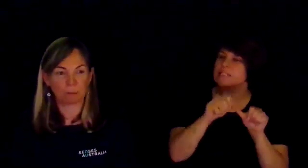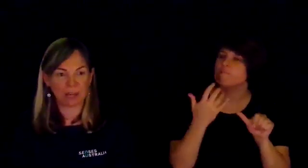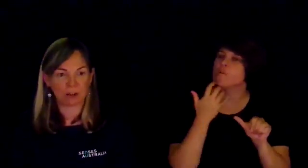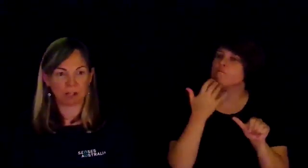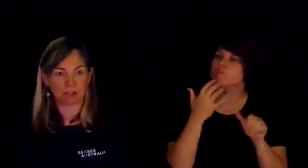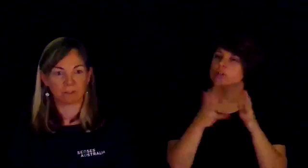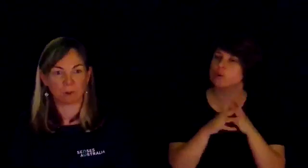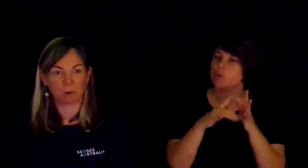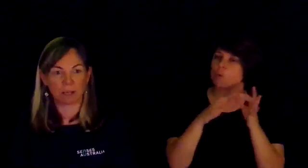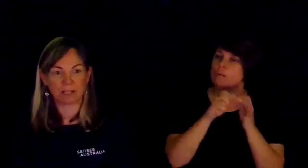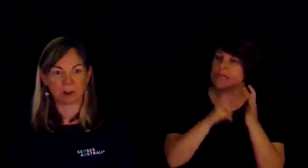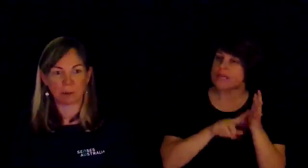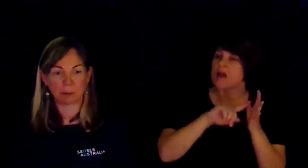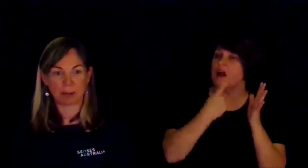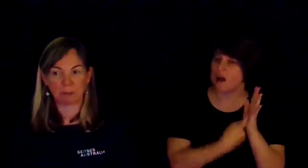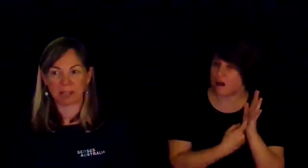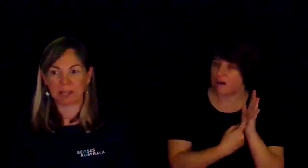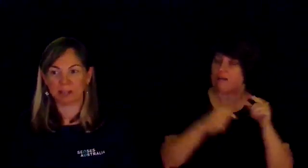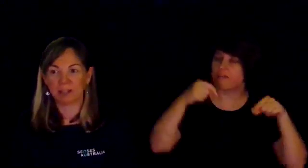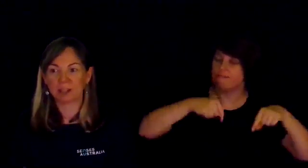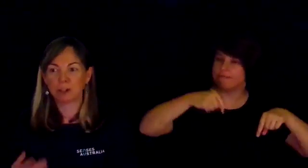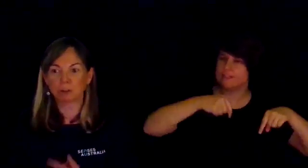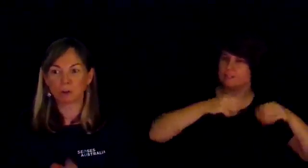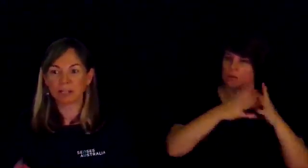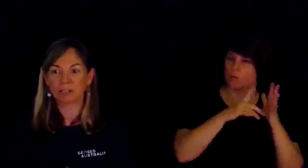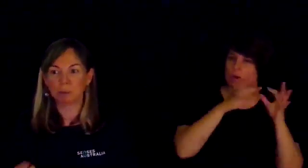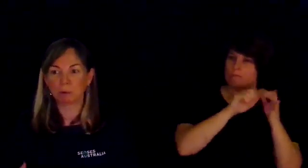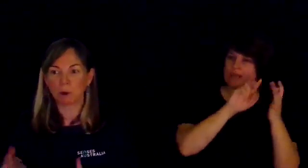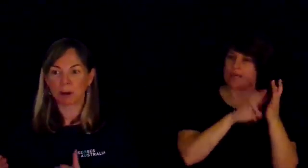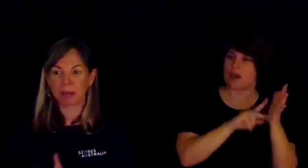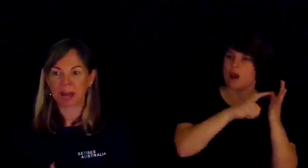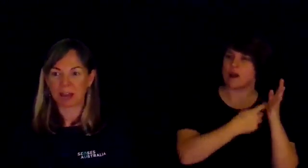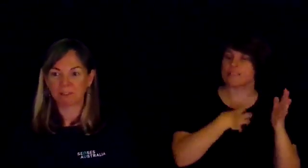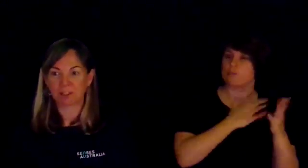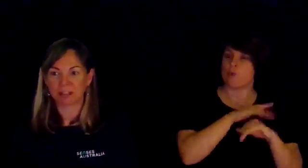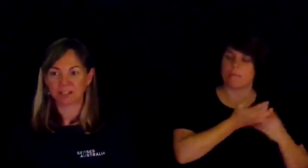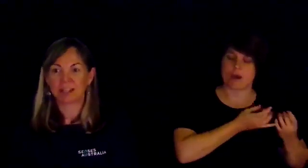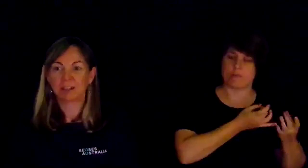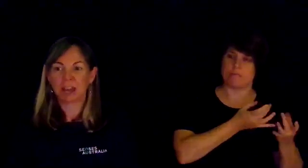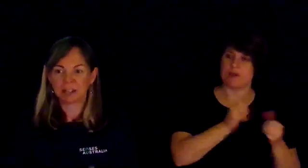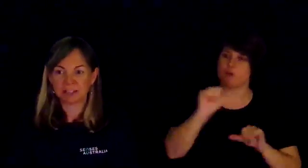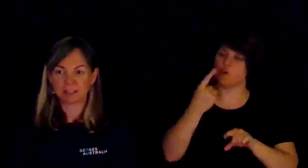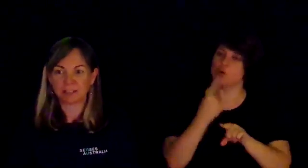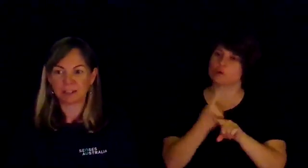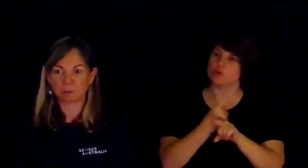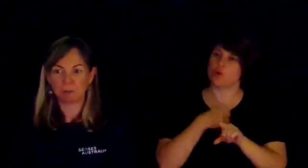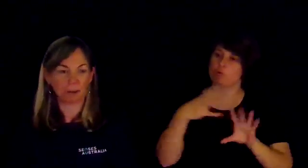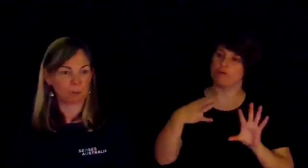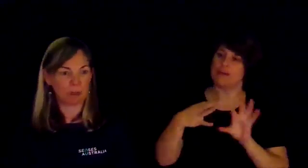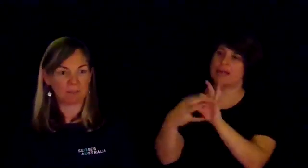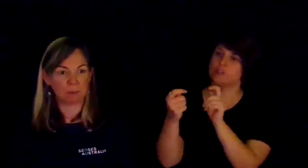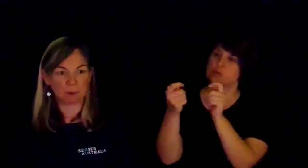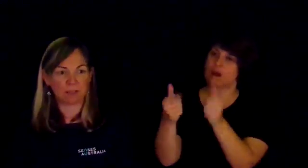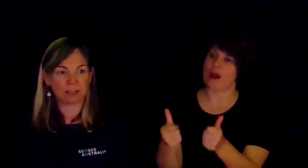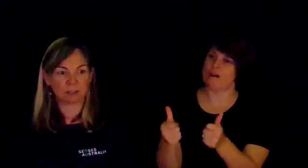focused on preparing for your NDIA plan. You're talking a little bit more about after that. And yes, I think we've